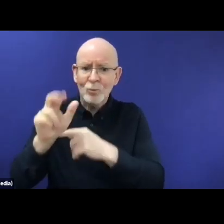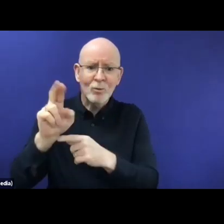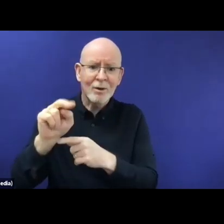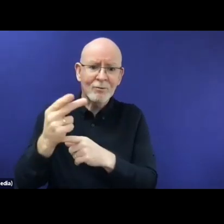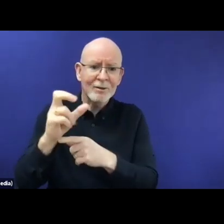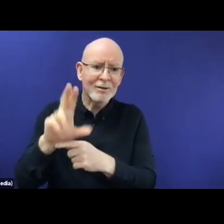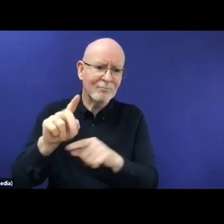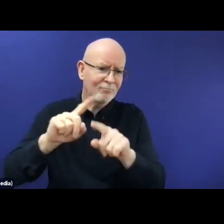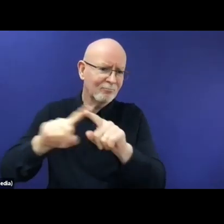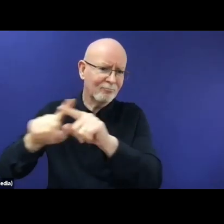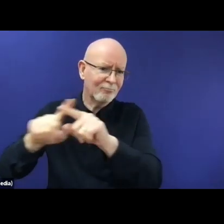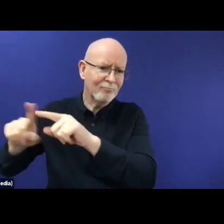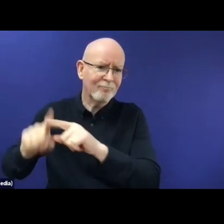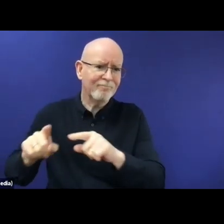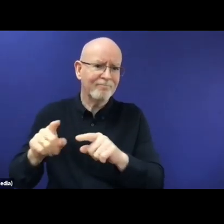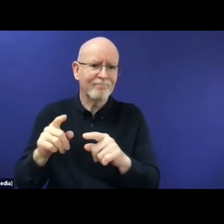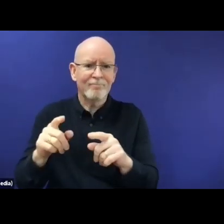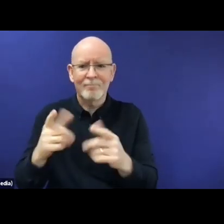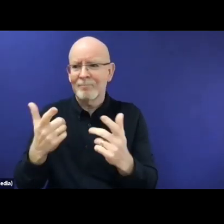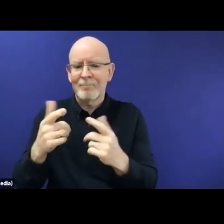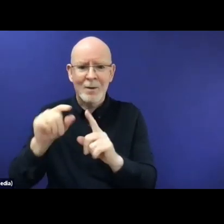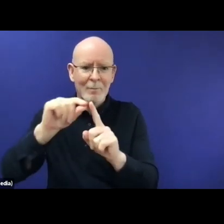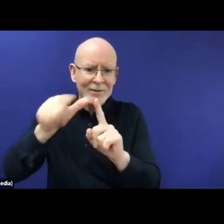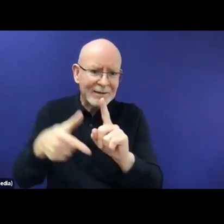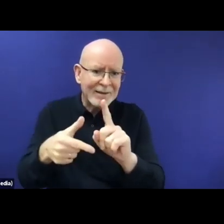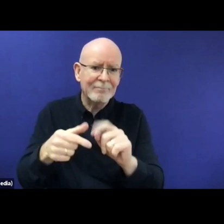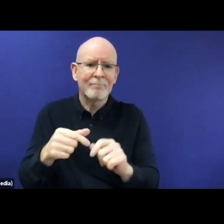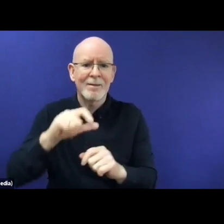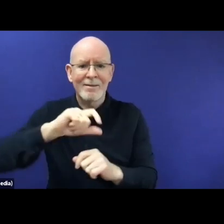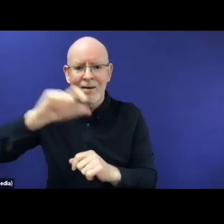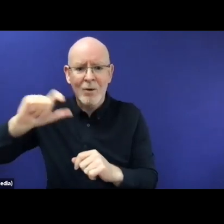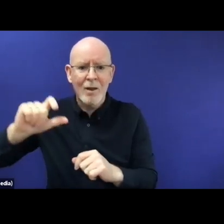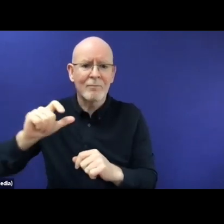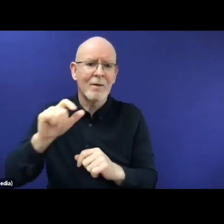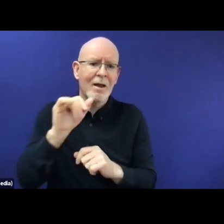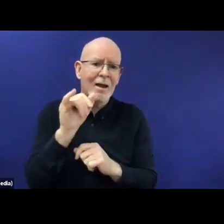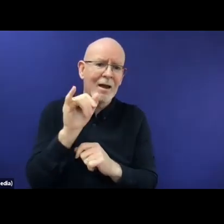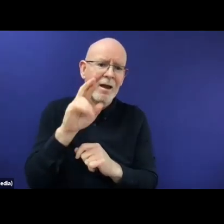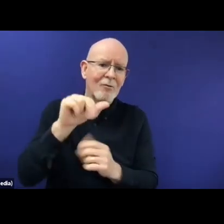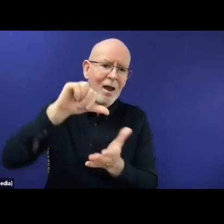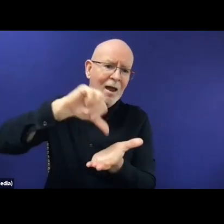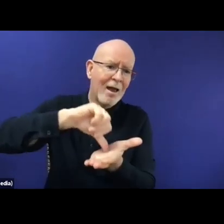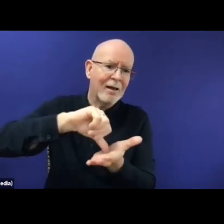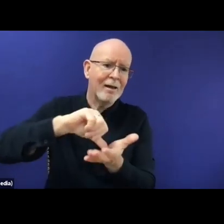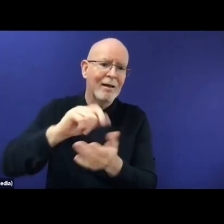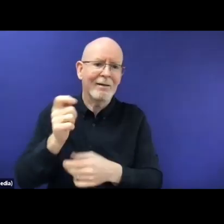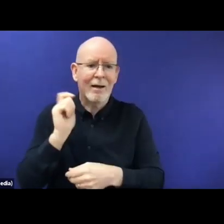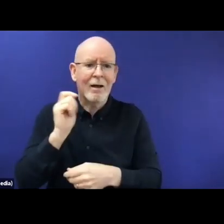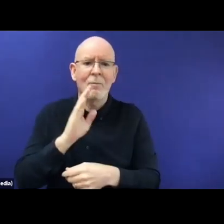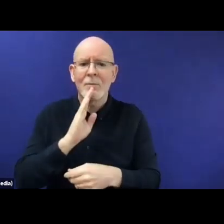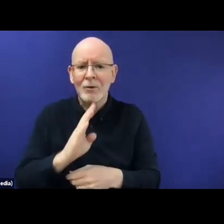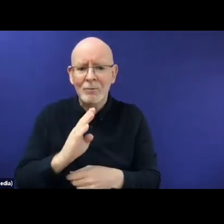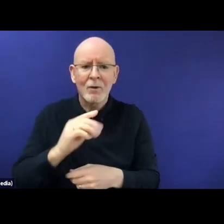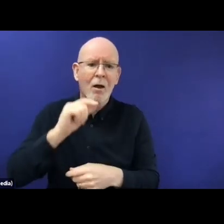Summer School and co-deputy director of the Human Rights Centre at the University of Essex. He's currently UN